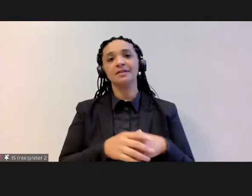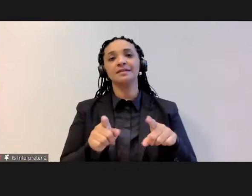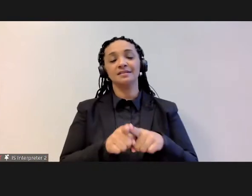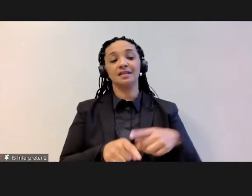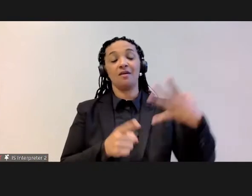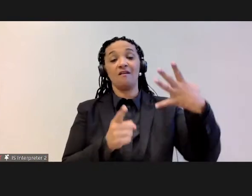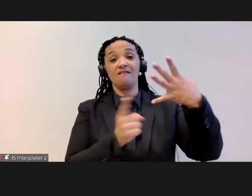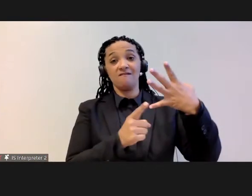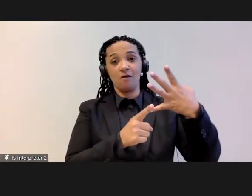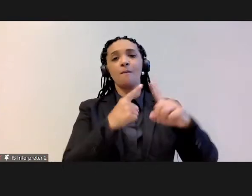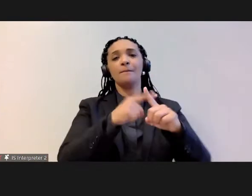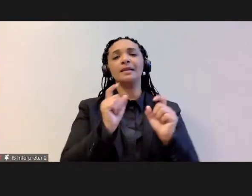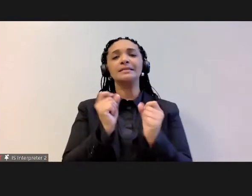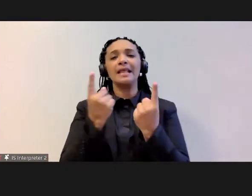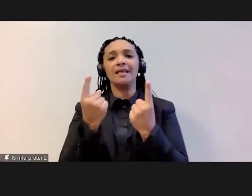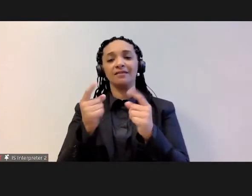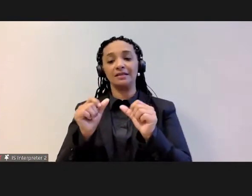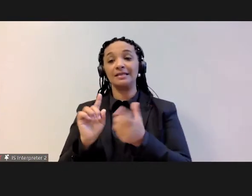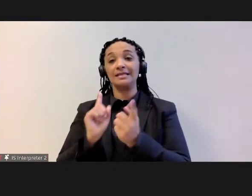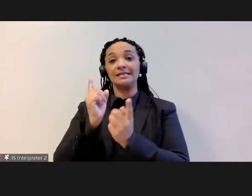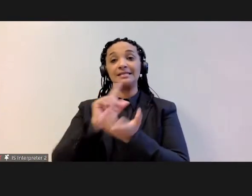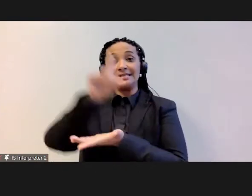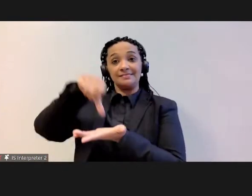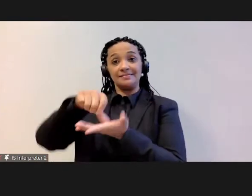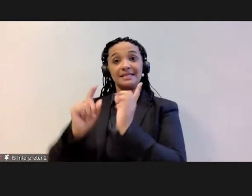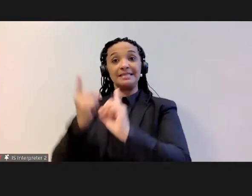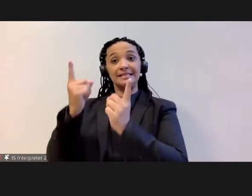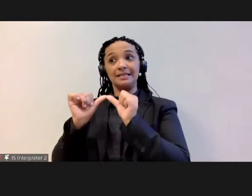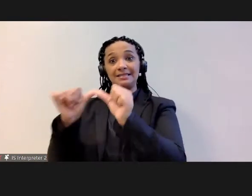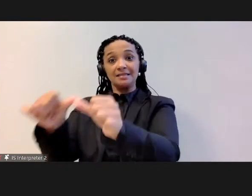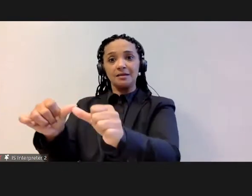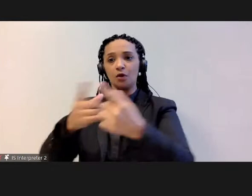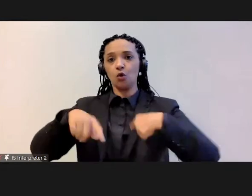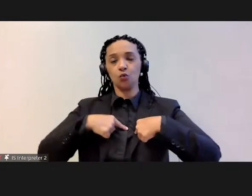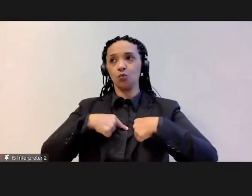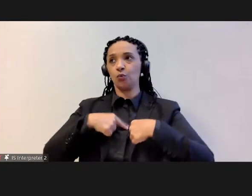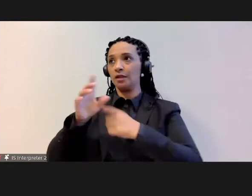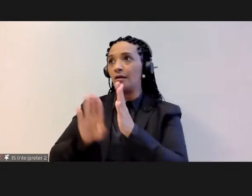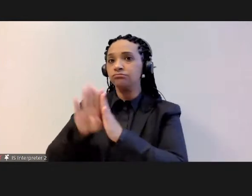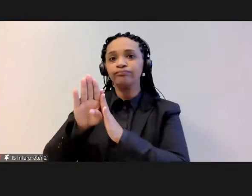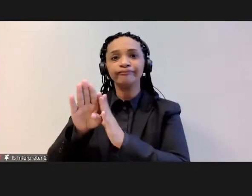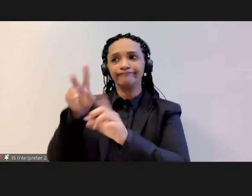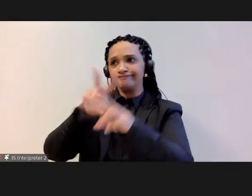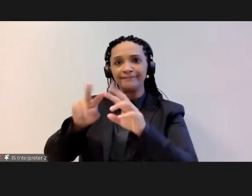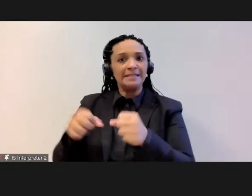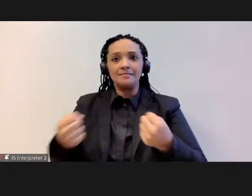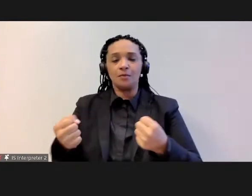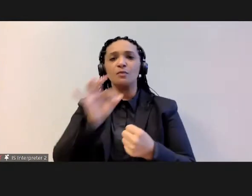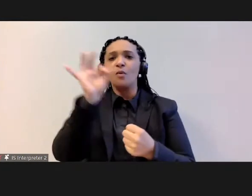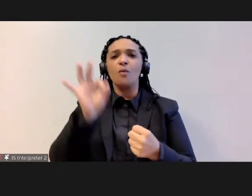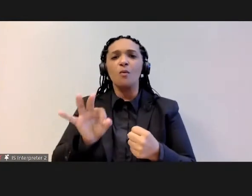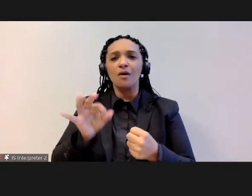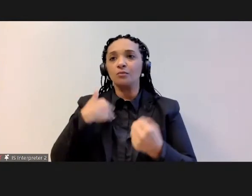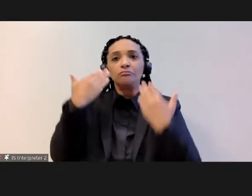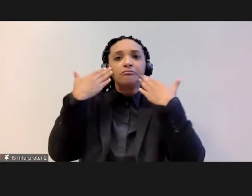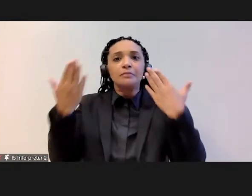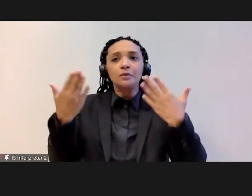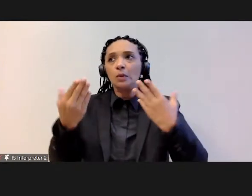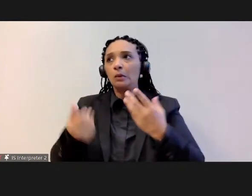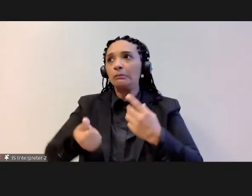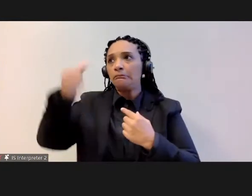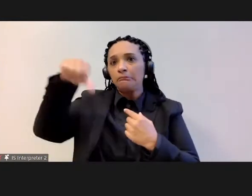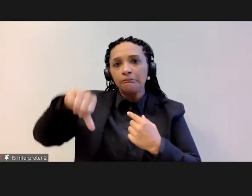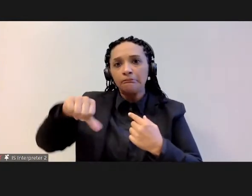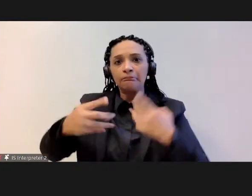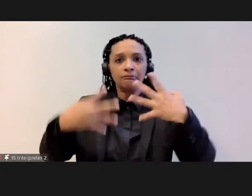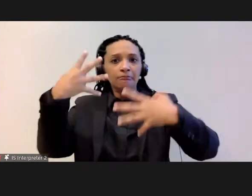to determine the progress that we have made. And one of the reasons was because of insufficient data. So